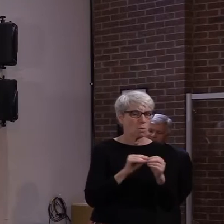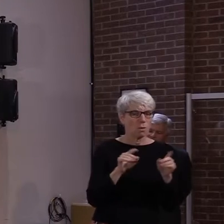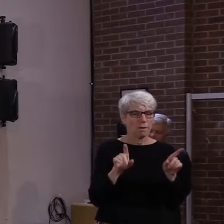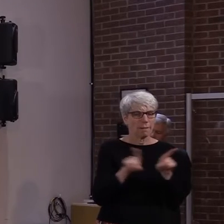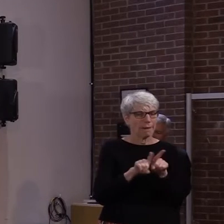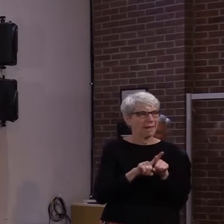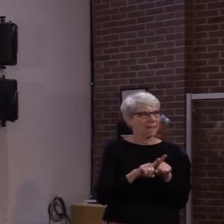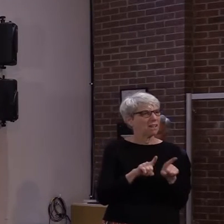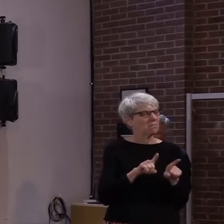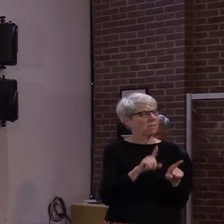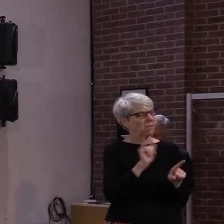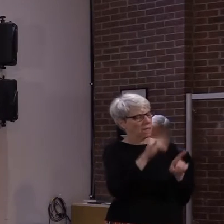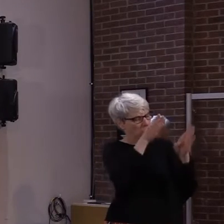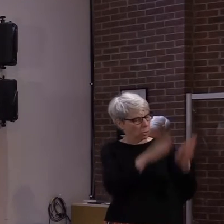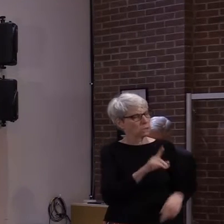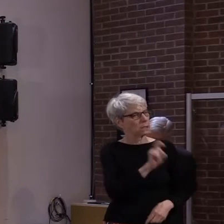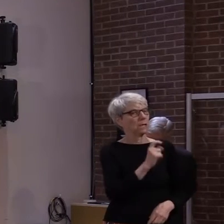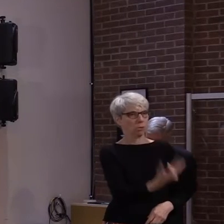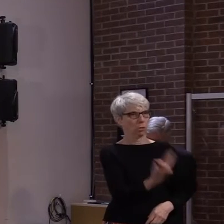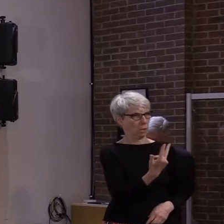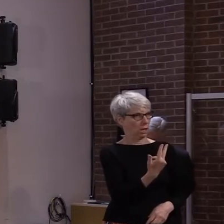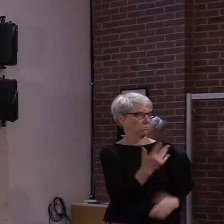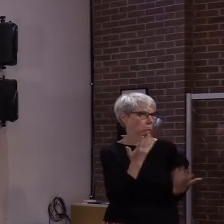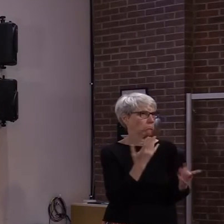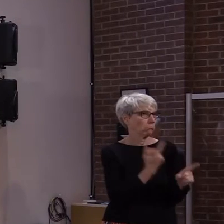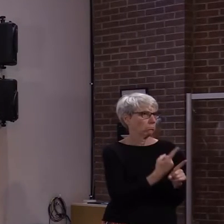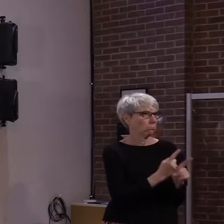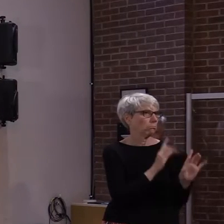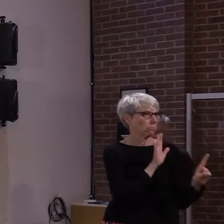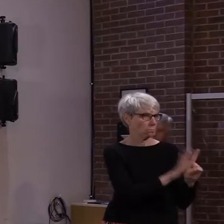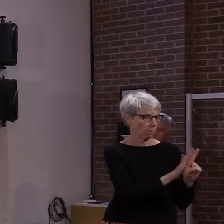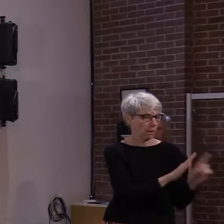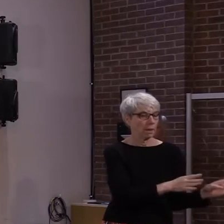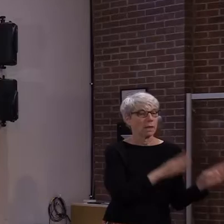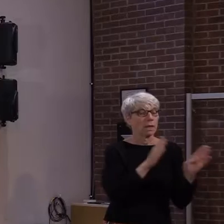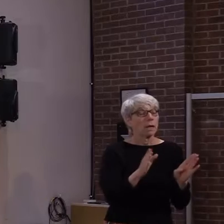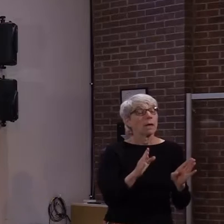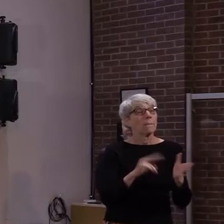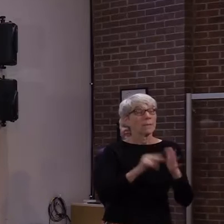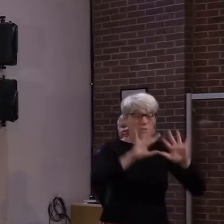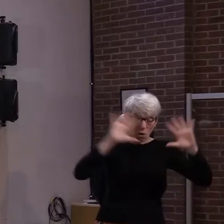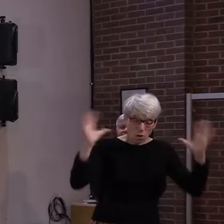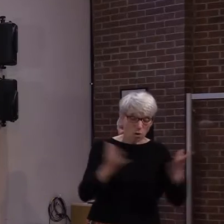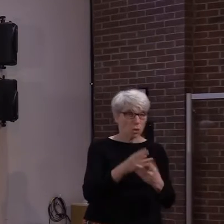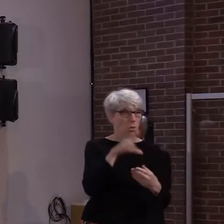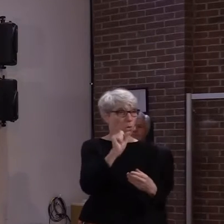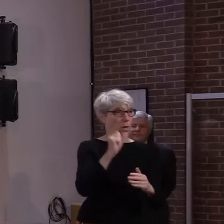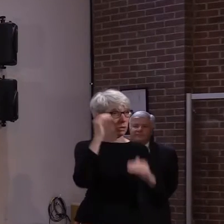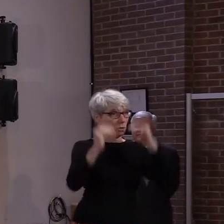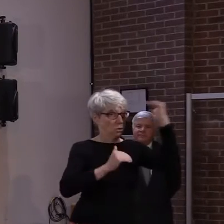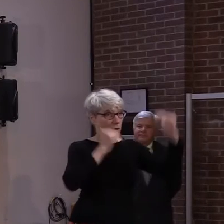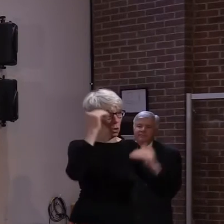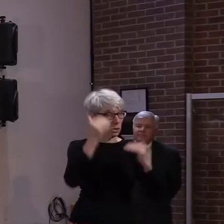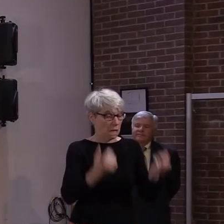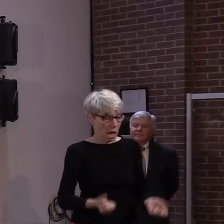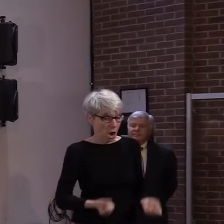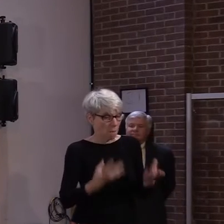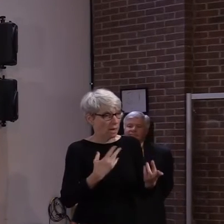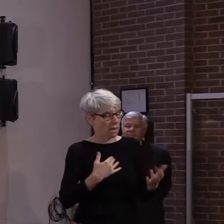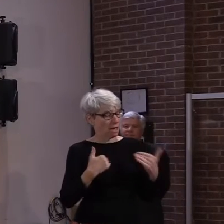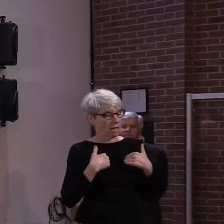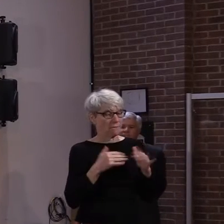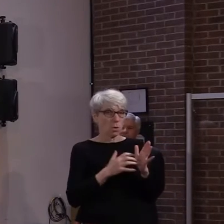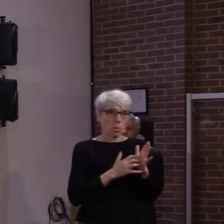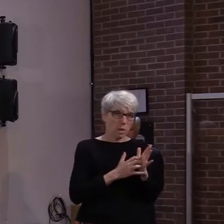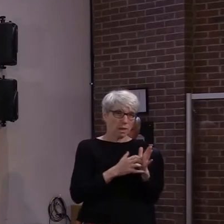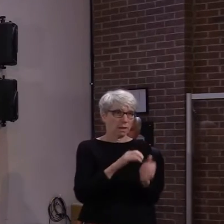The eligible population is estimated to be approximately 3% of the U.S. adult population. And they